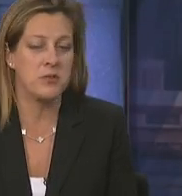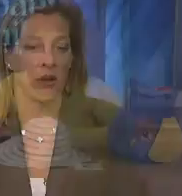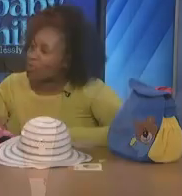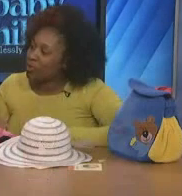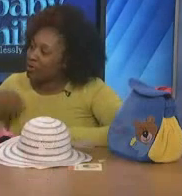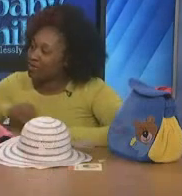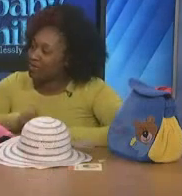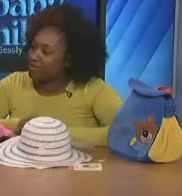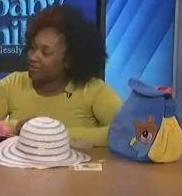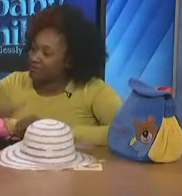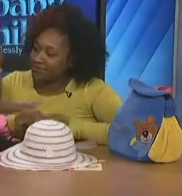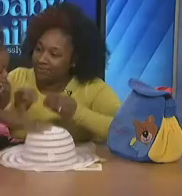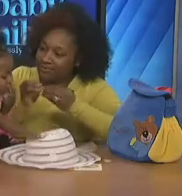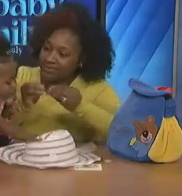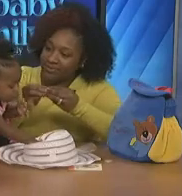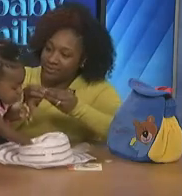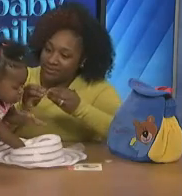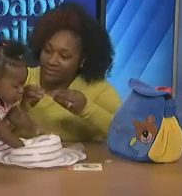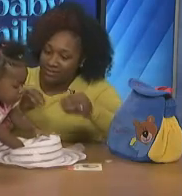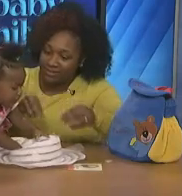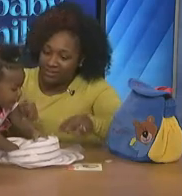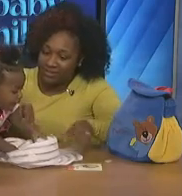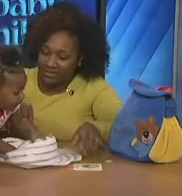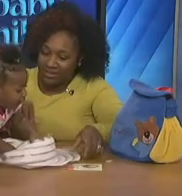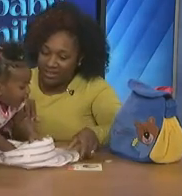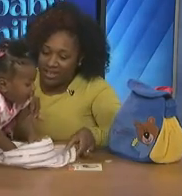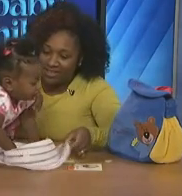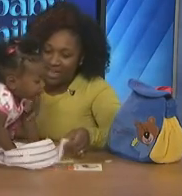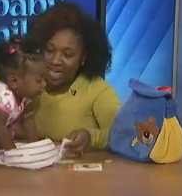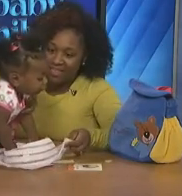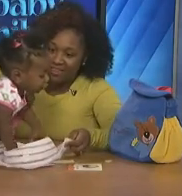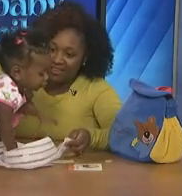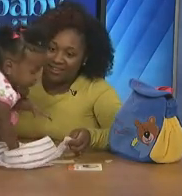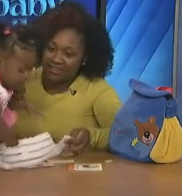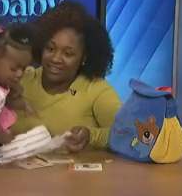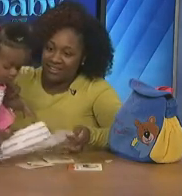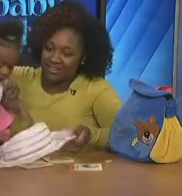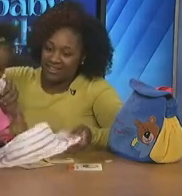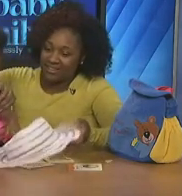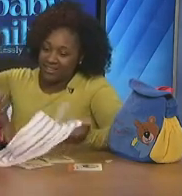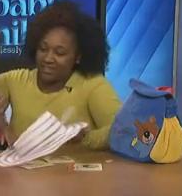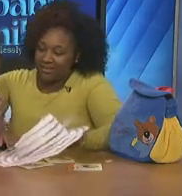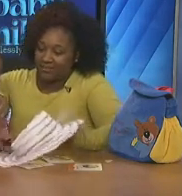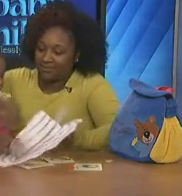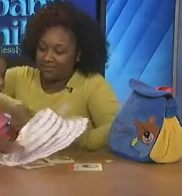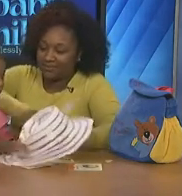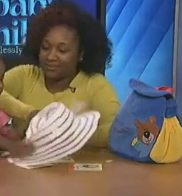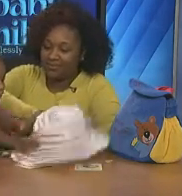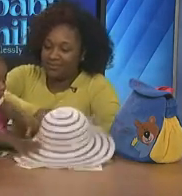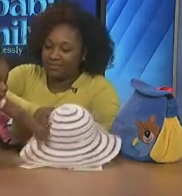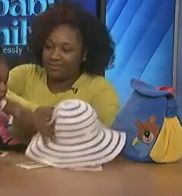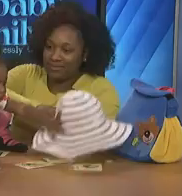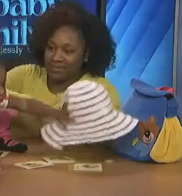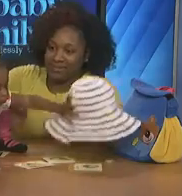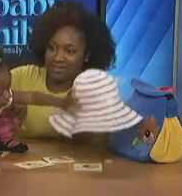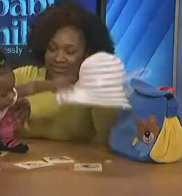done articles on this in the past, that people are afraid of that, and actually the opposite is true. And I taught my own daughter sign language, and I was afraid of that as